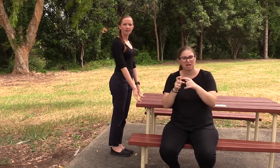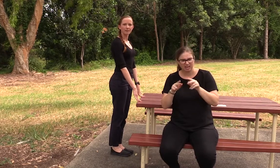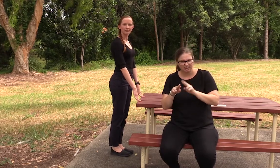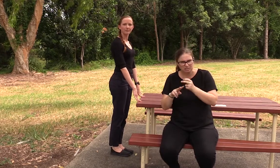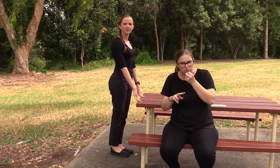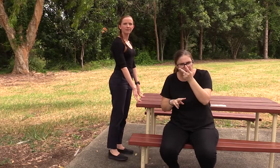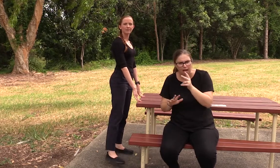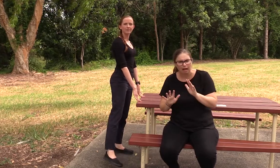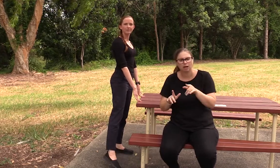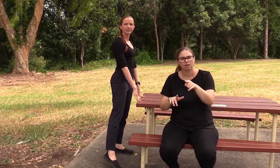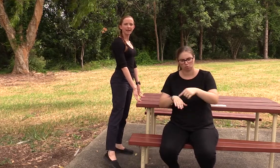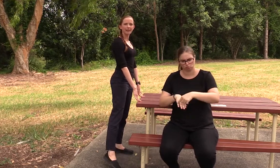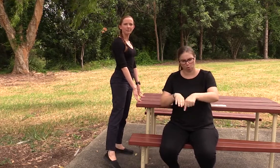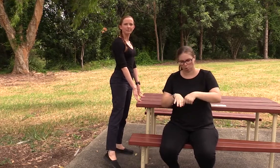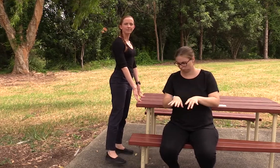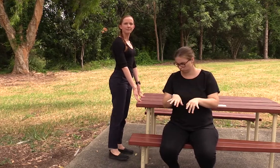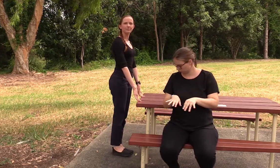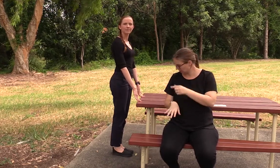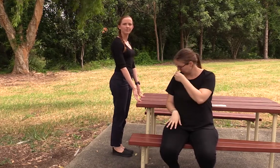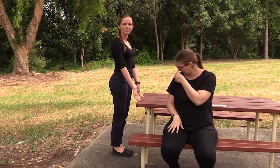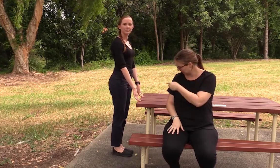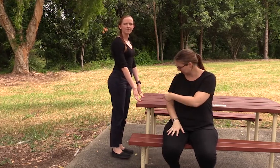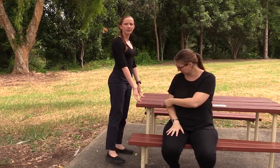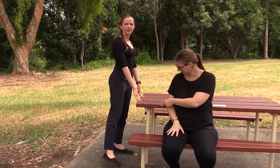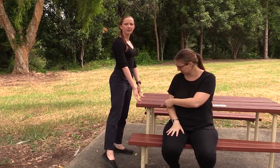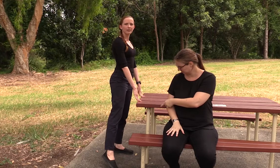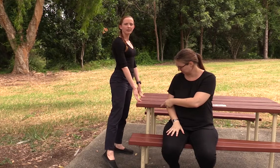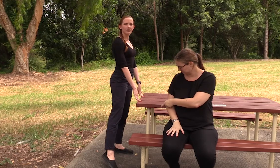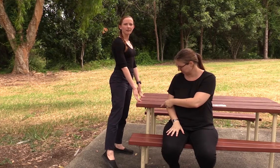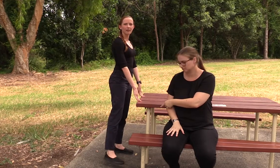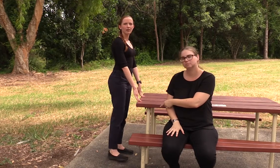the ground. Like that.